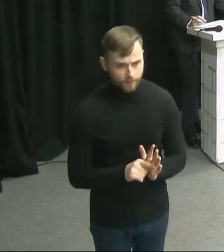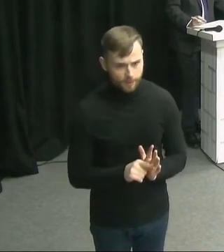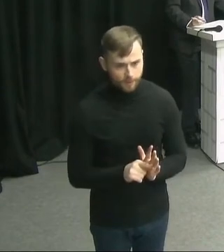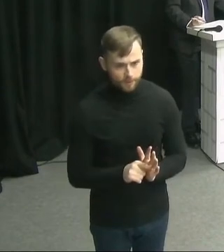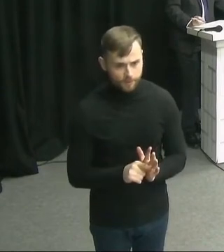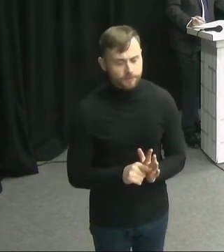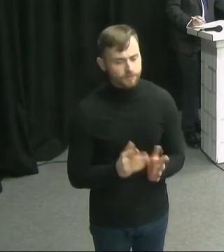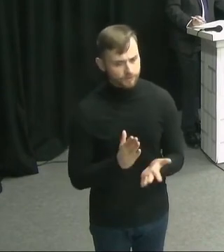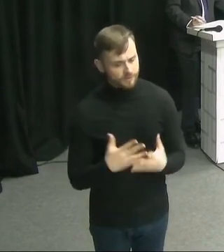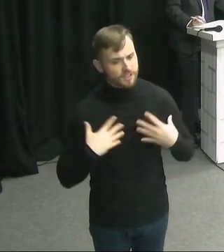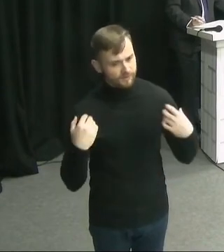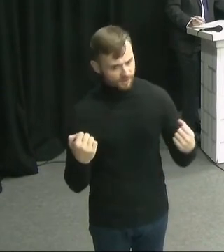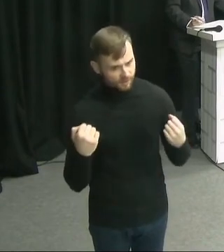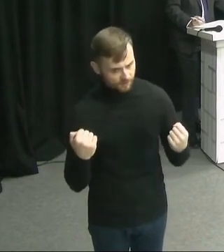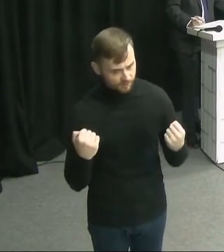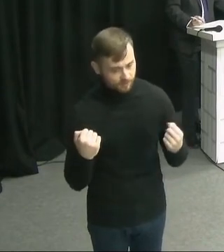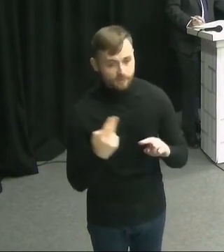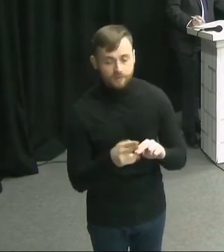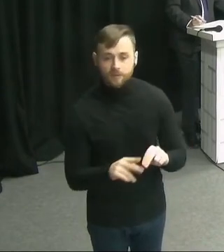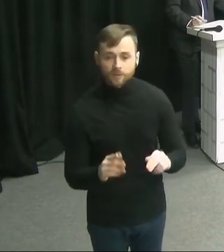Ramunas, you have the floor.